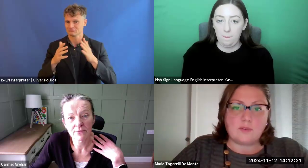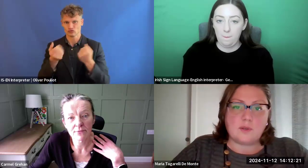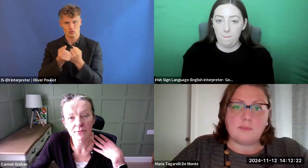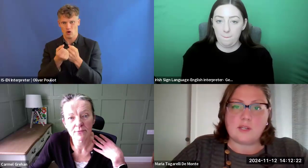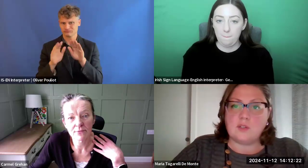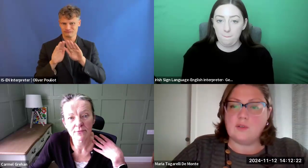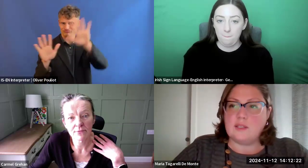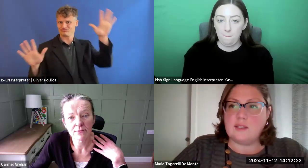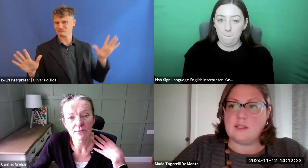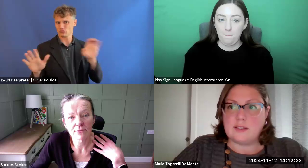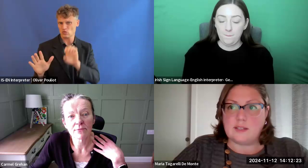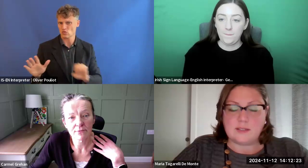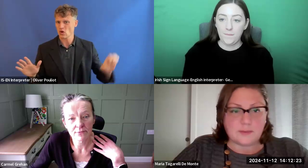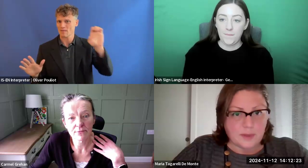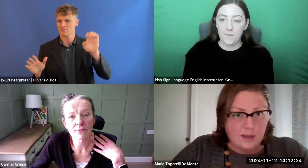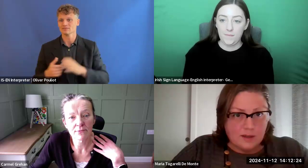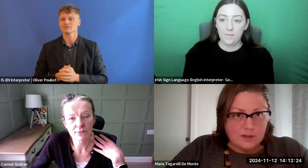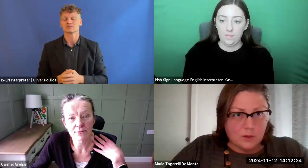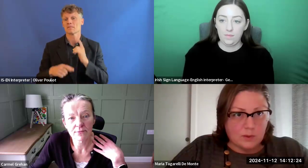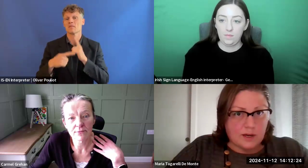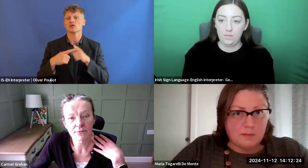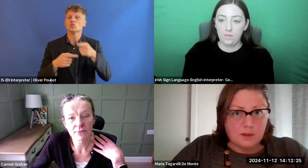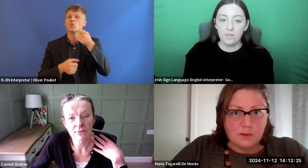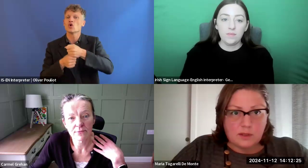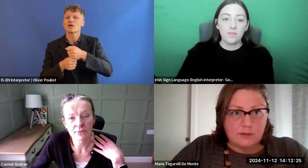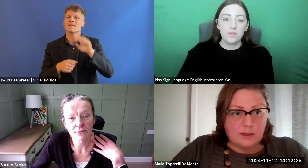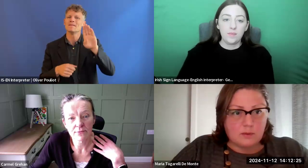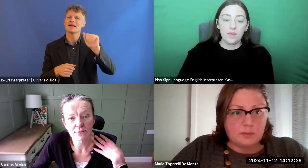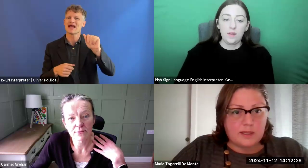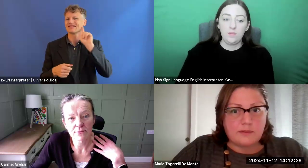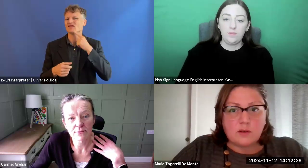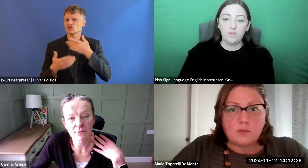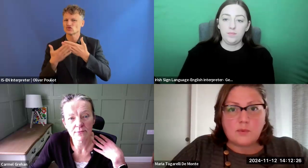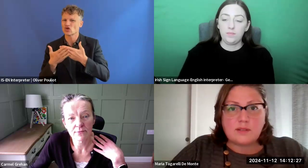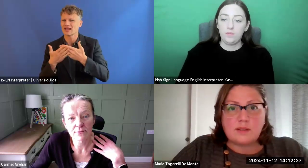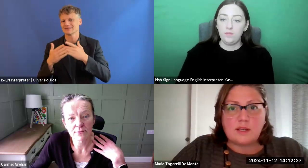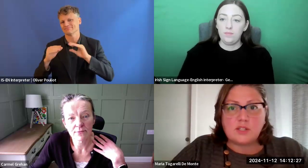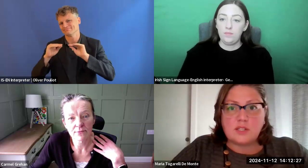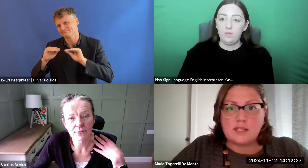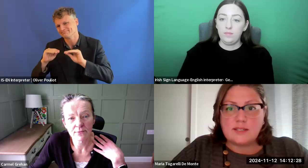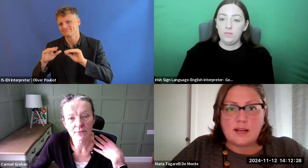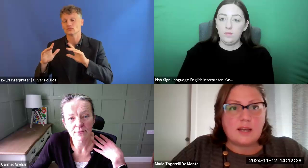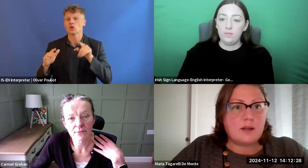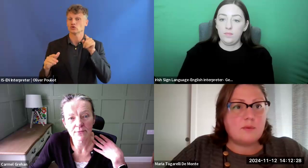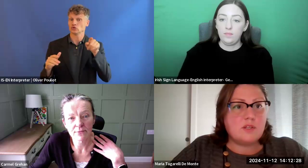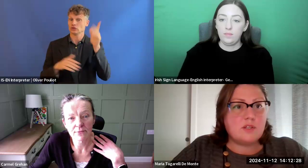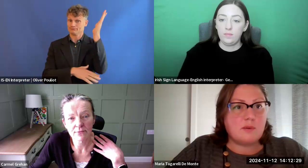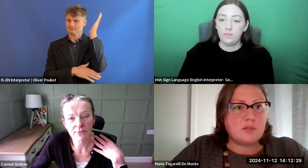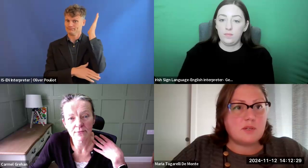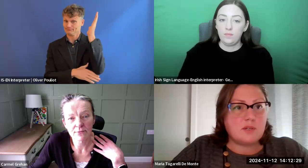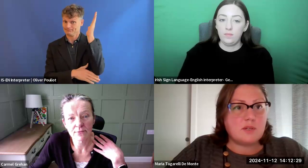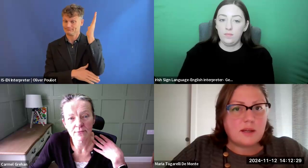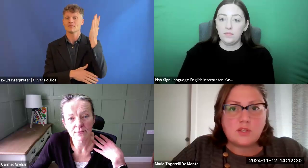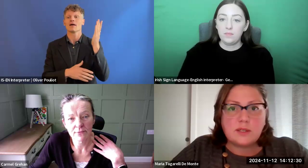program director for the Bachelor in Deaf Studies. So Carmel will be giving her presentation in sign